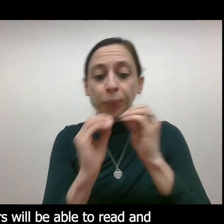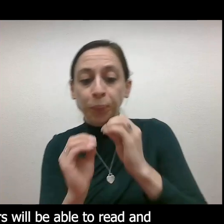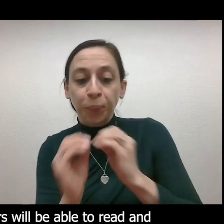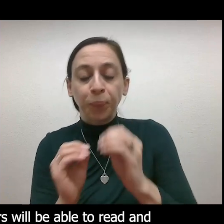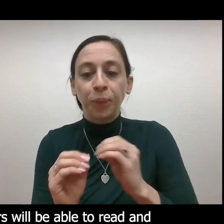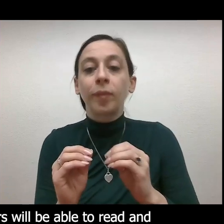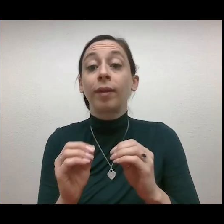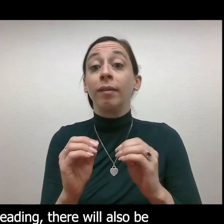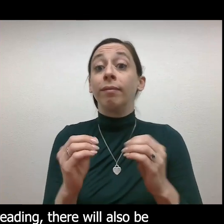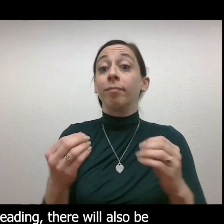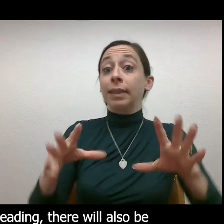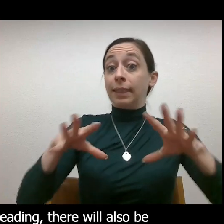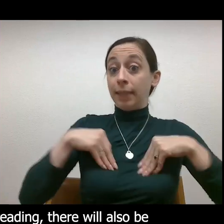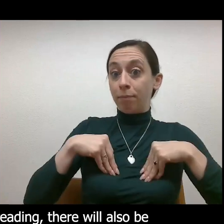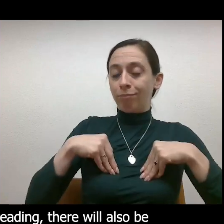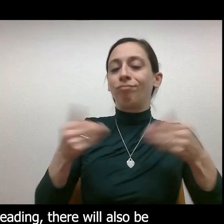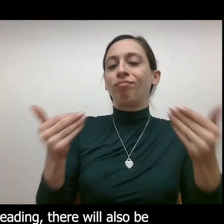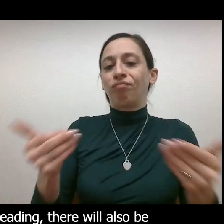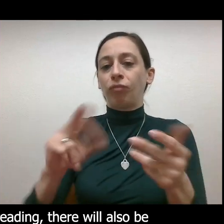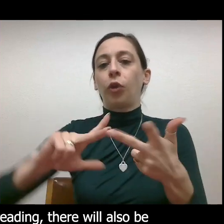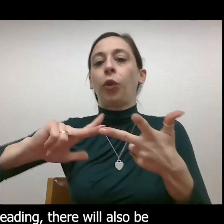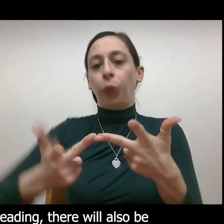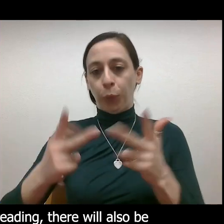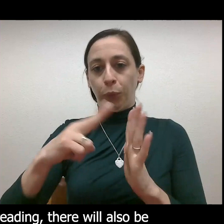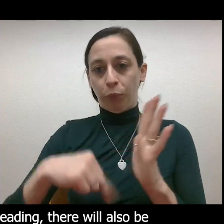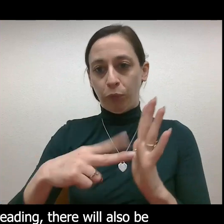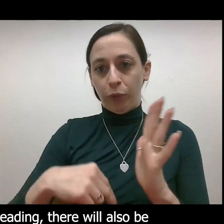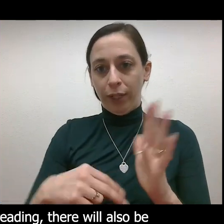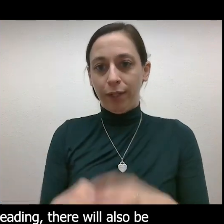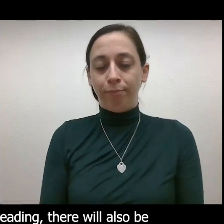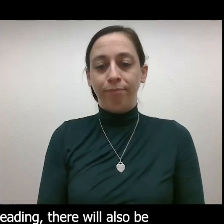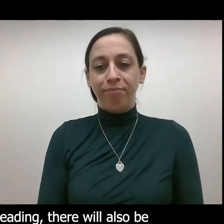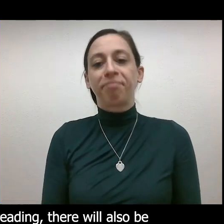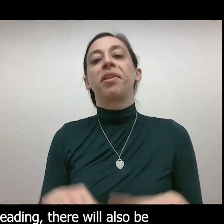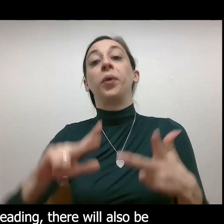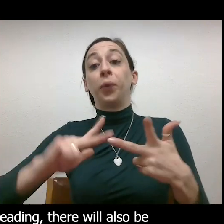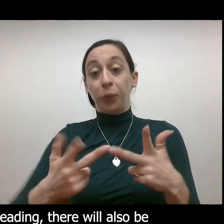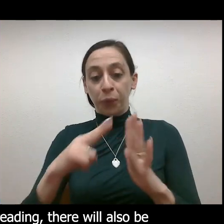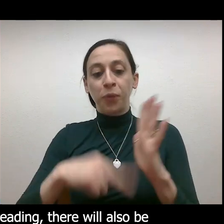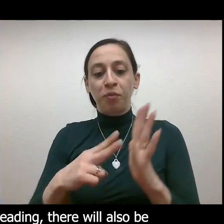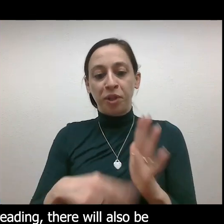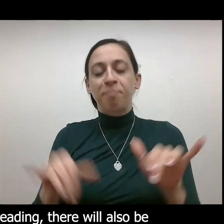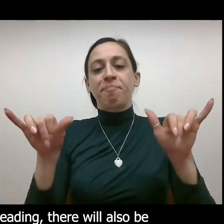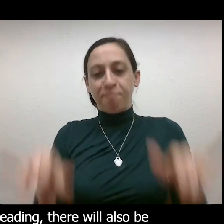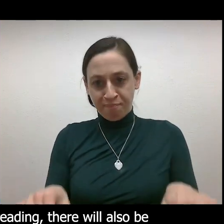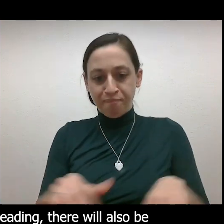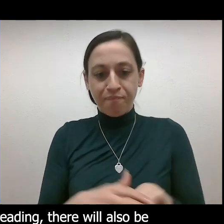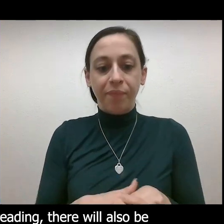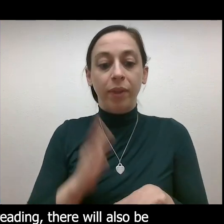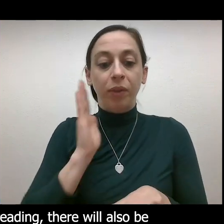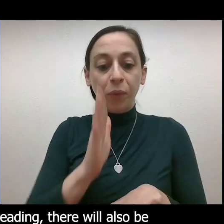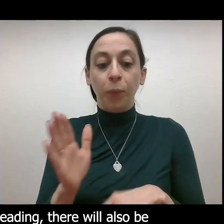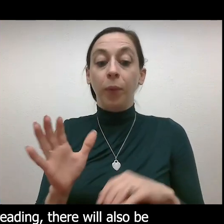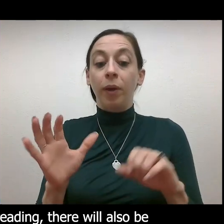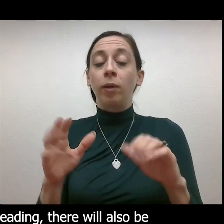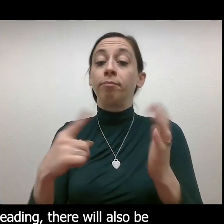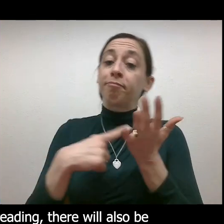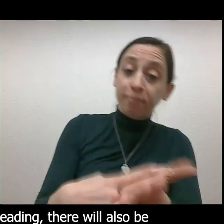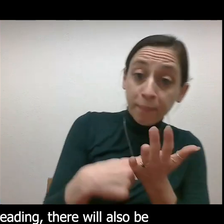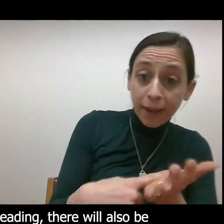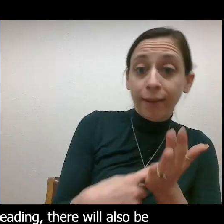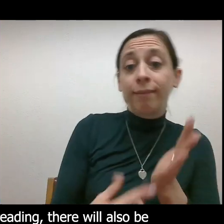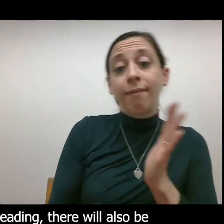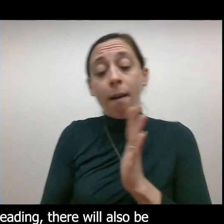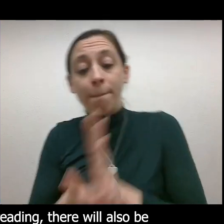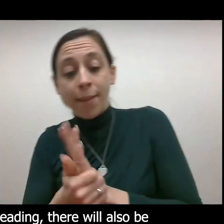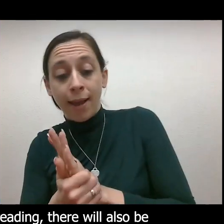reading is where senators will be able to read and debate and add edits or amendments.